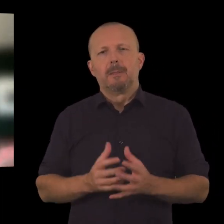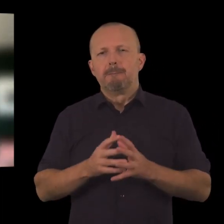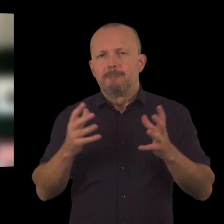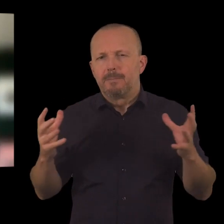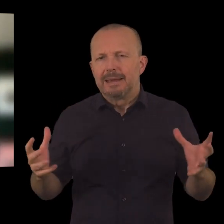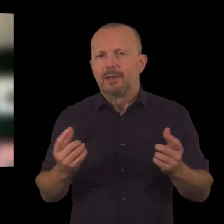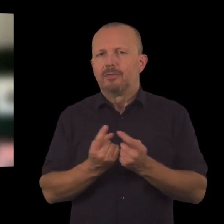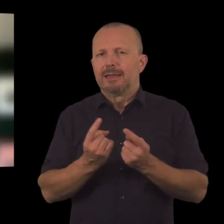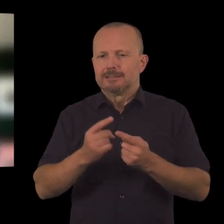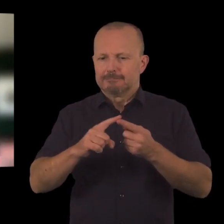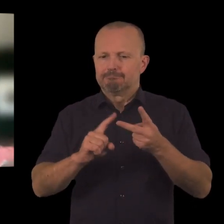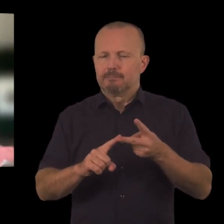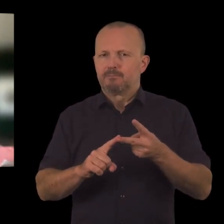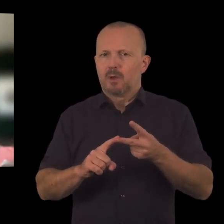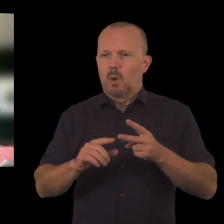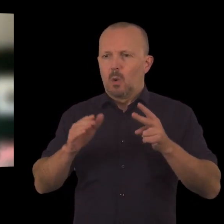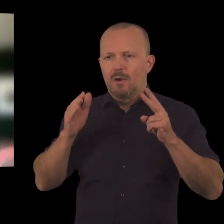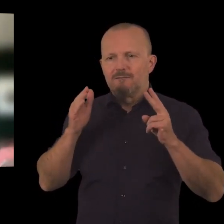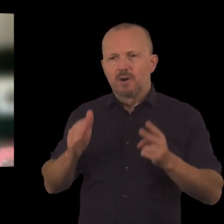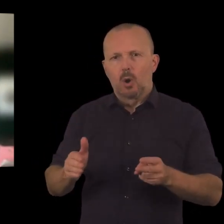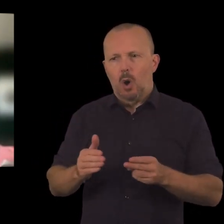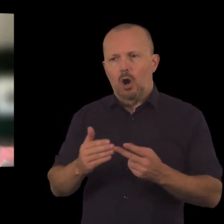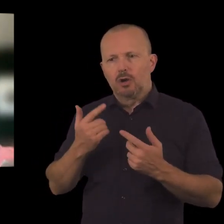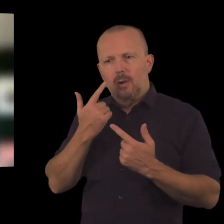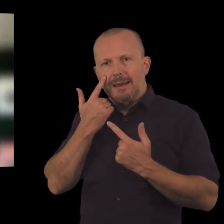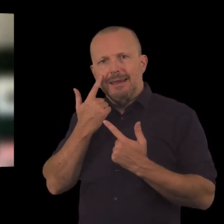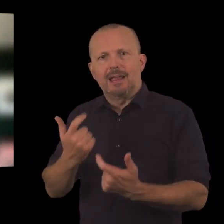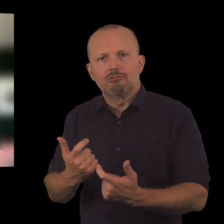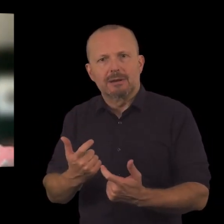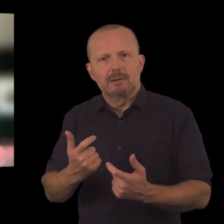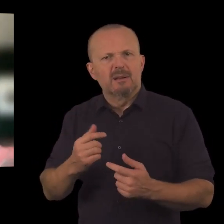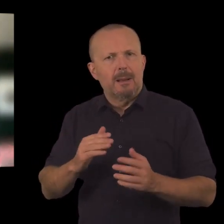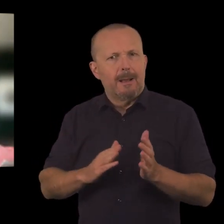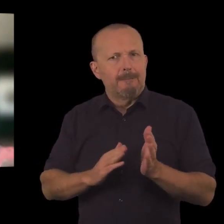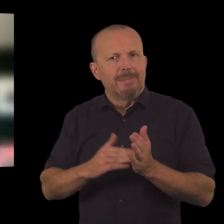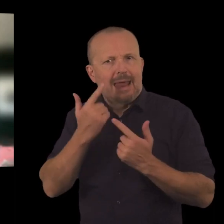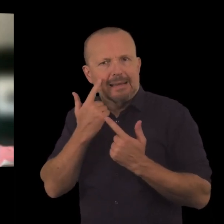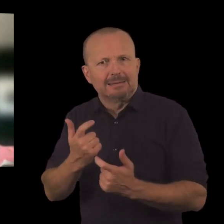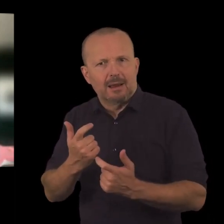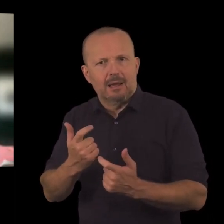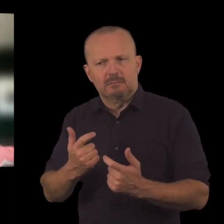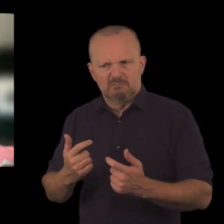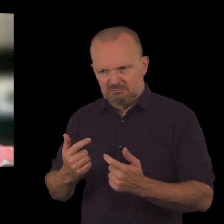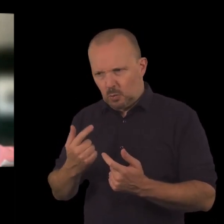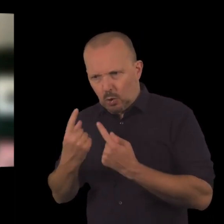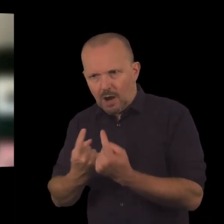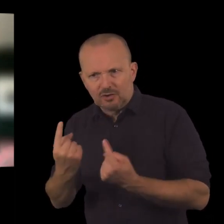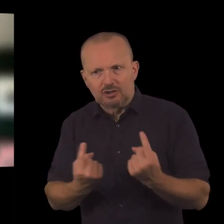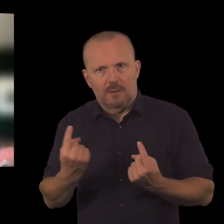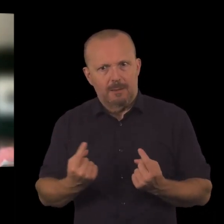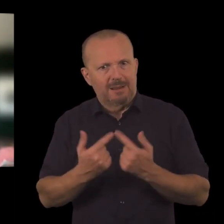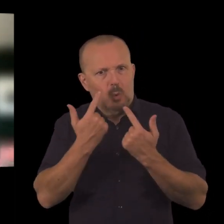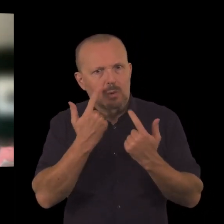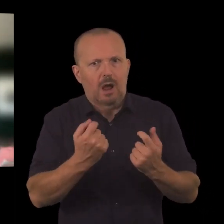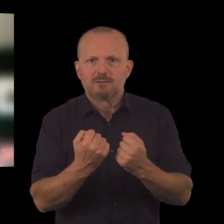that's underpinning what we're doing as well. And I'm not Māori, I'm Pākehā, but we have within our group lots of people